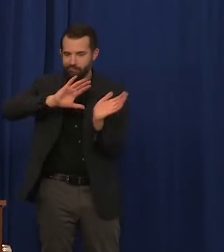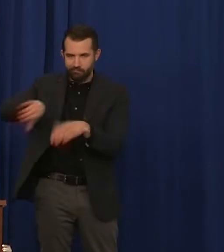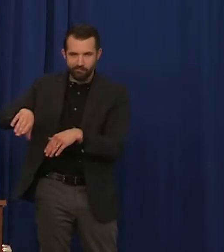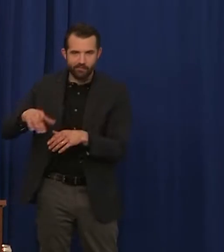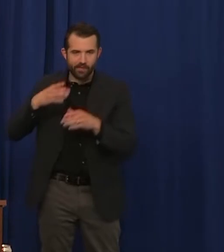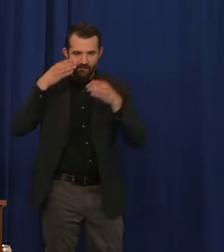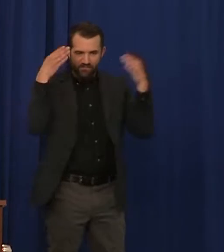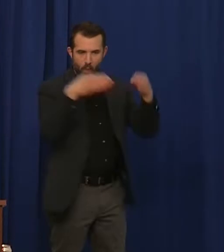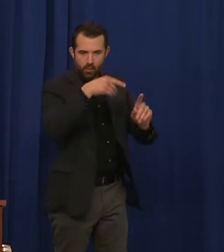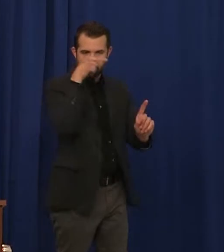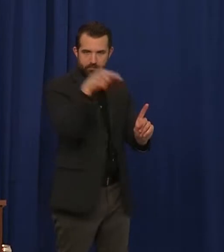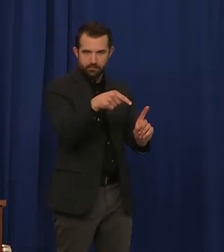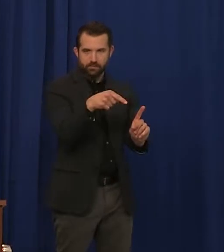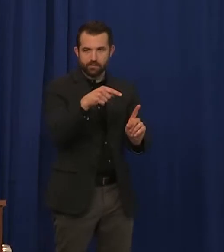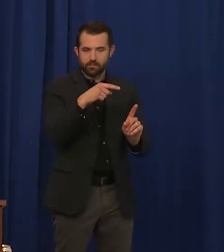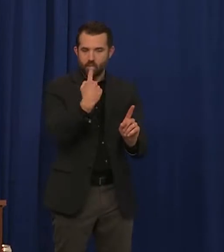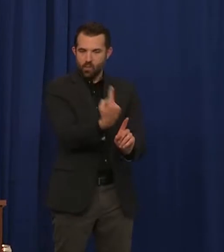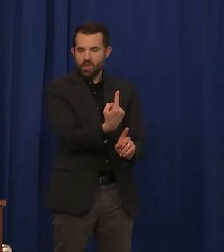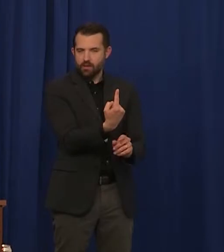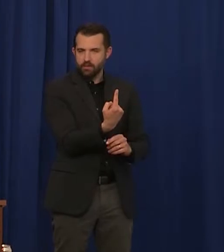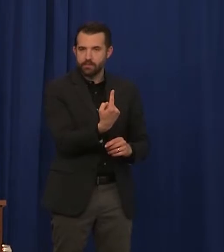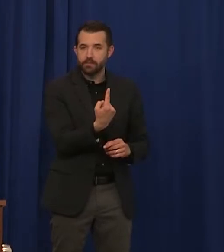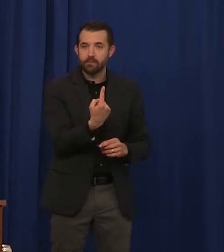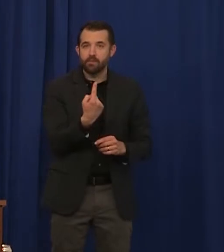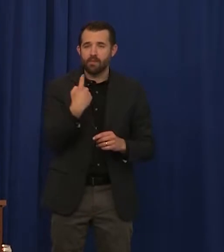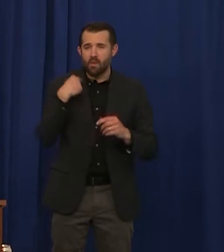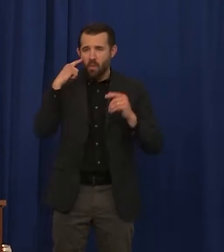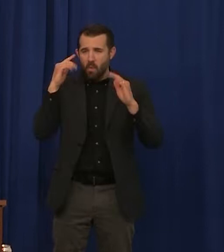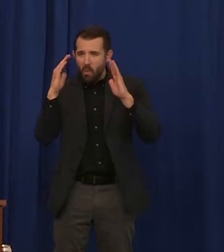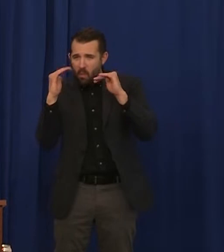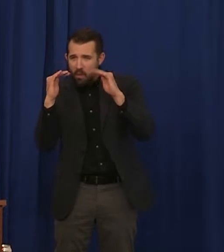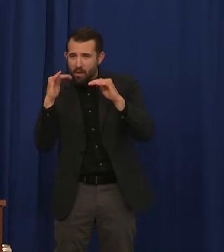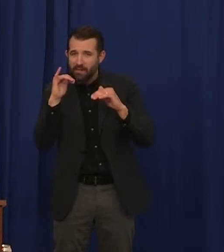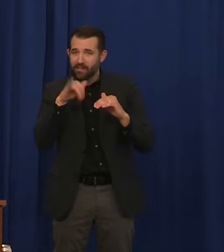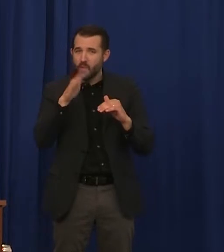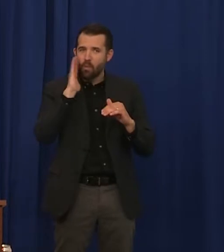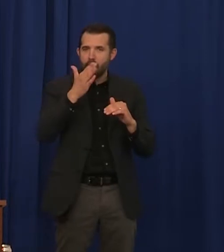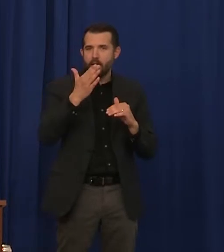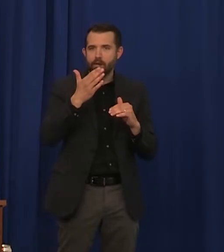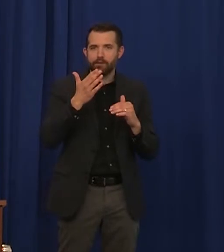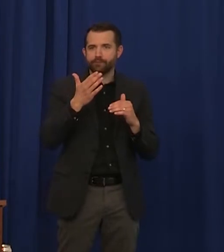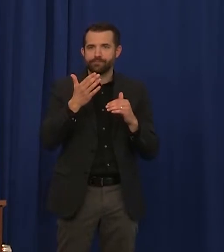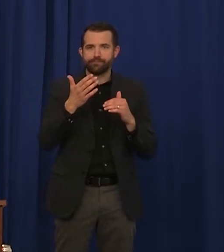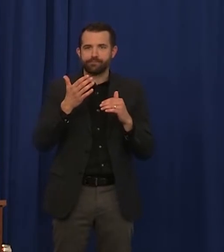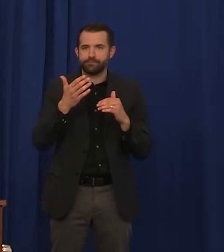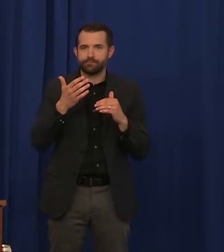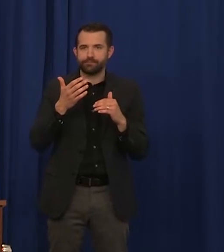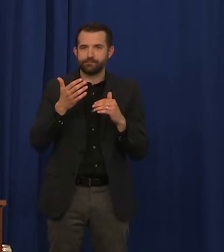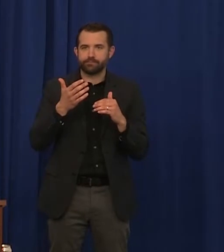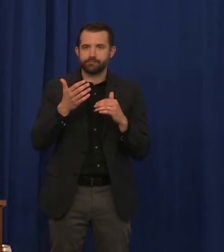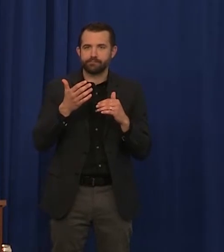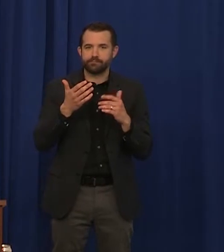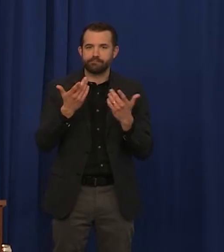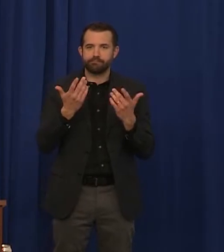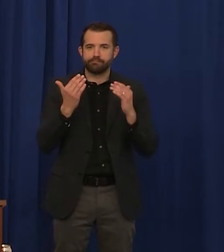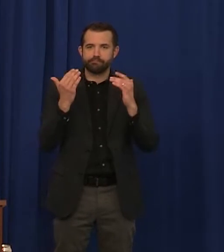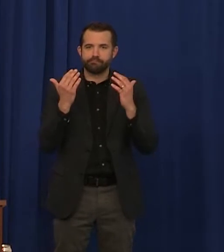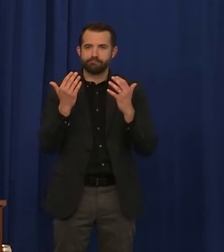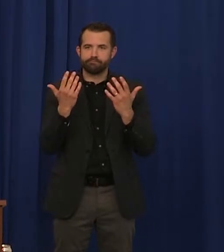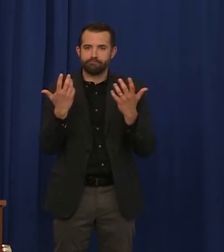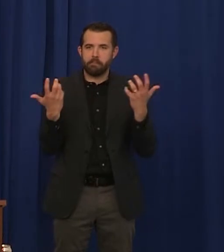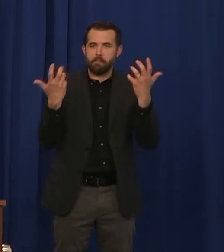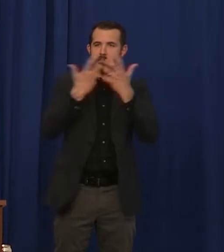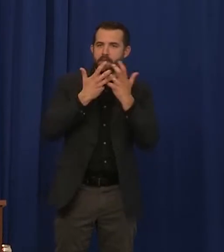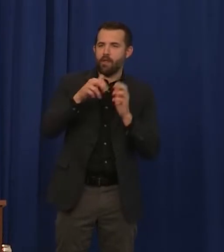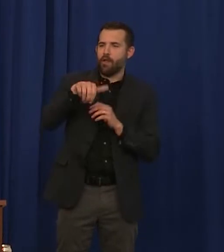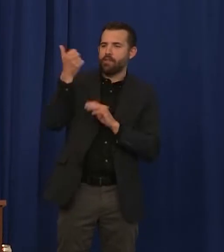So hopefully our ability to pay benefits will look pretty similar to the vast majority of states across